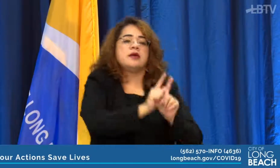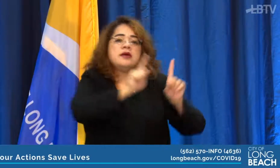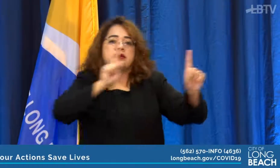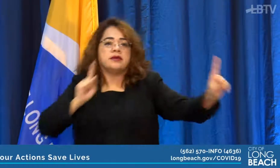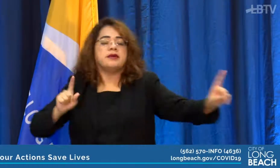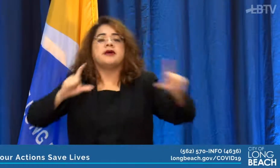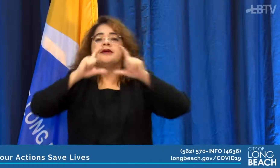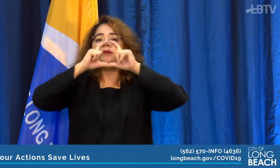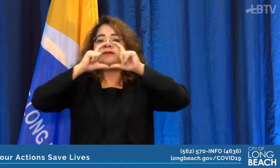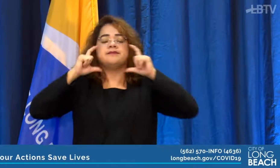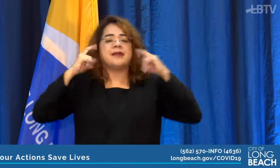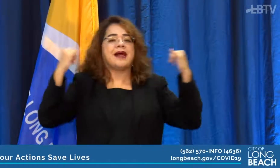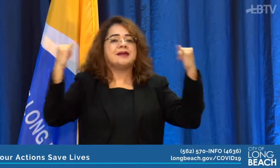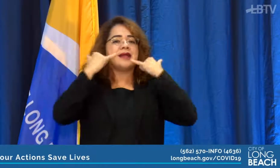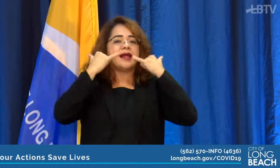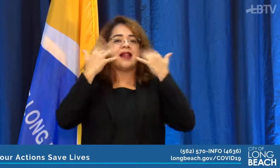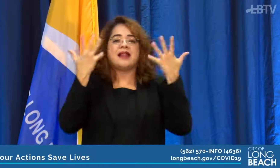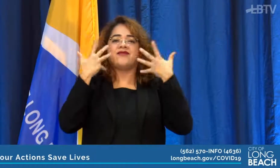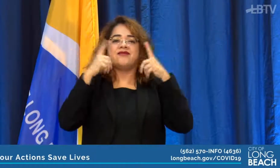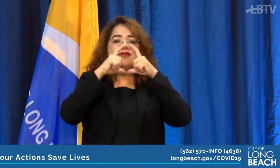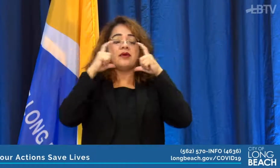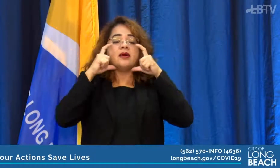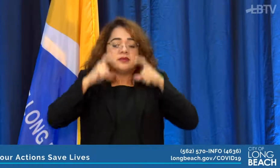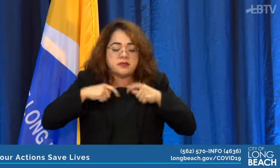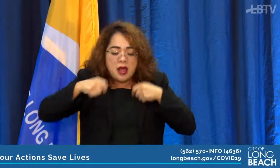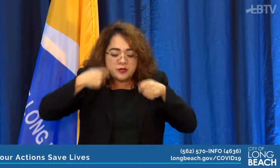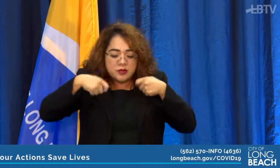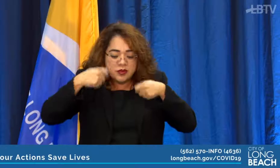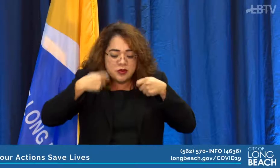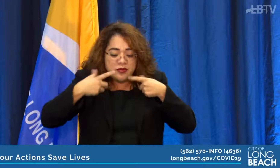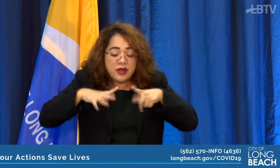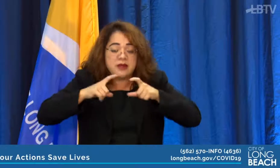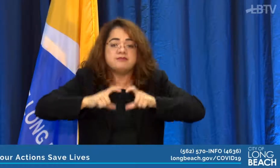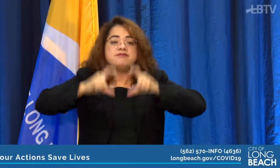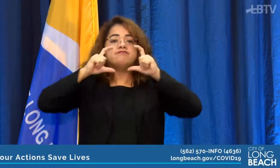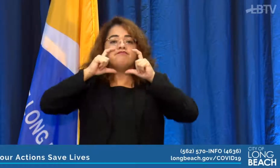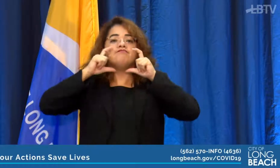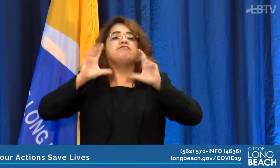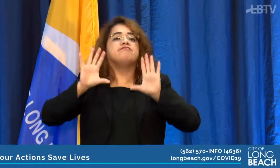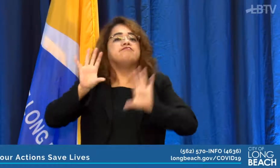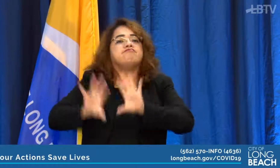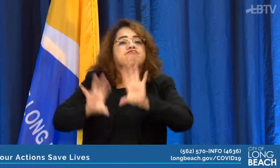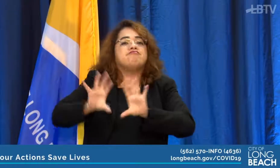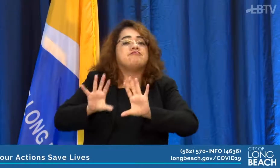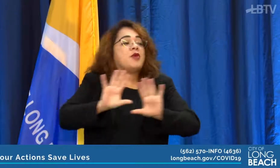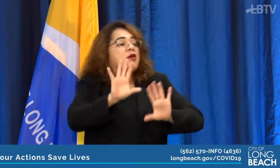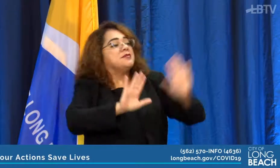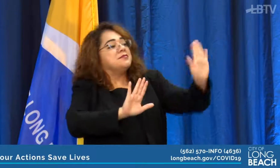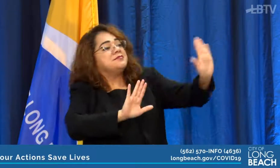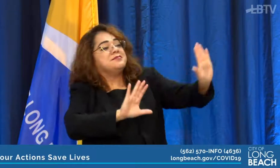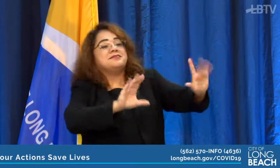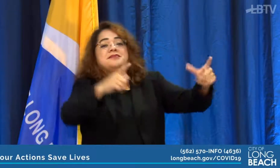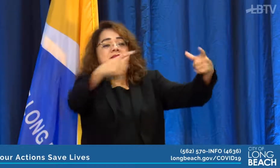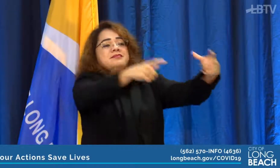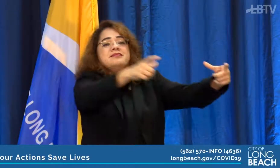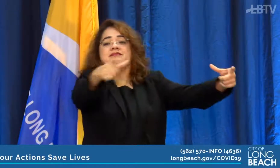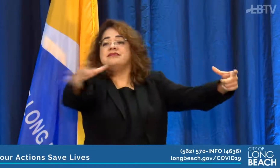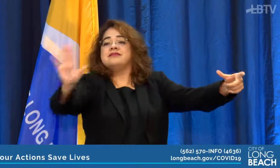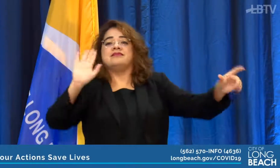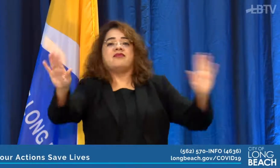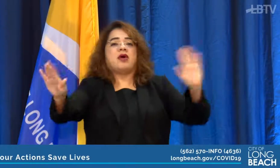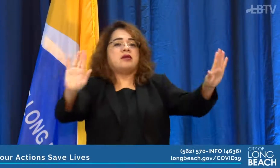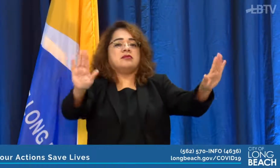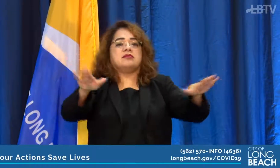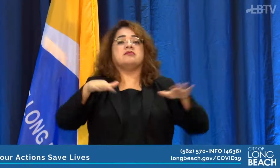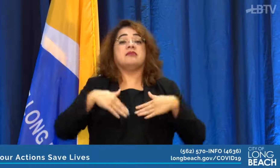on for all time except for when you are eating, and that you really pay attention to the risk, those who are around and who they'll be going